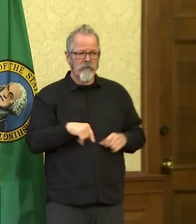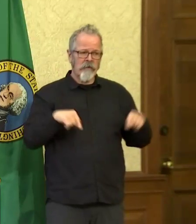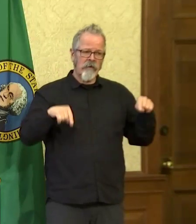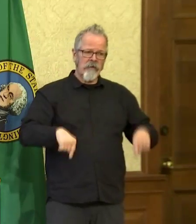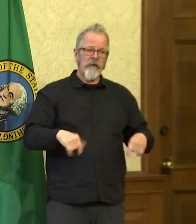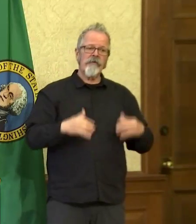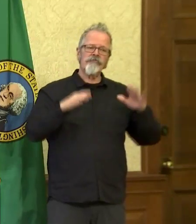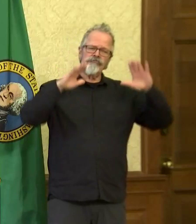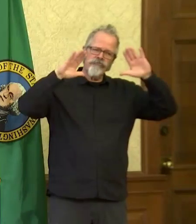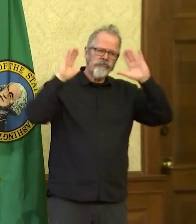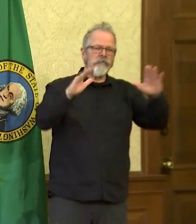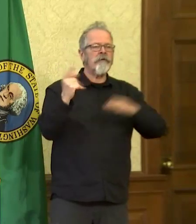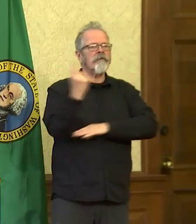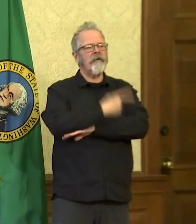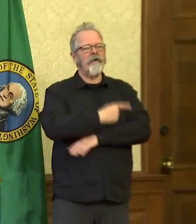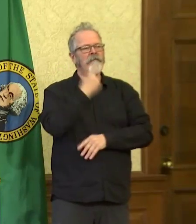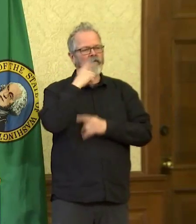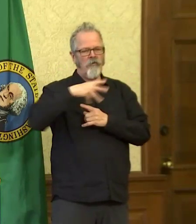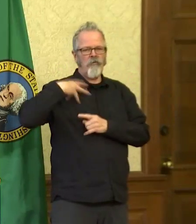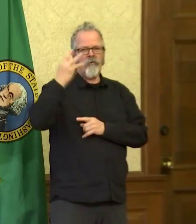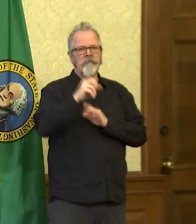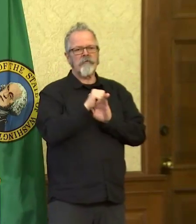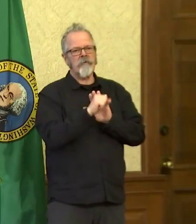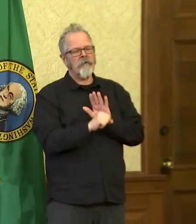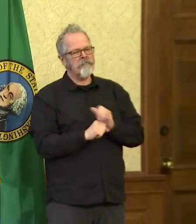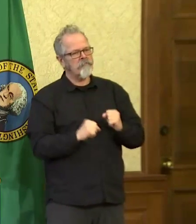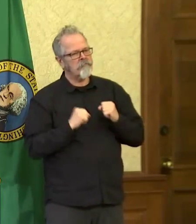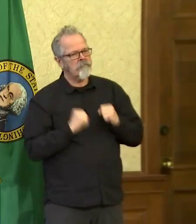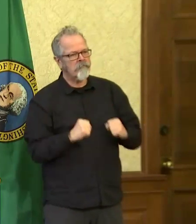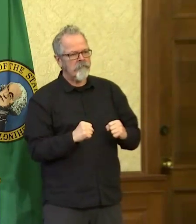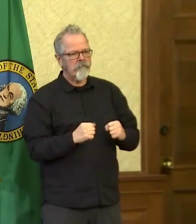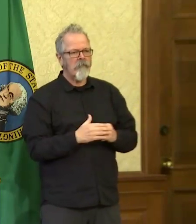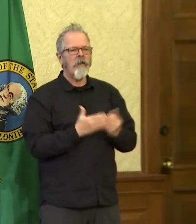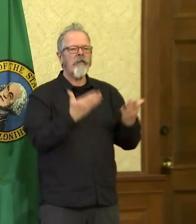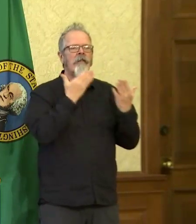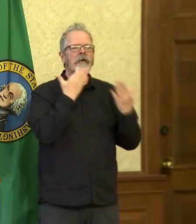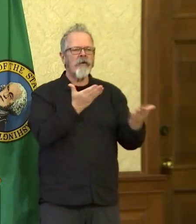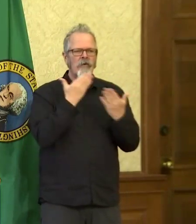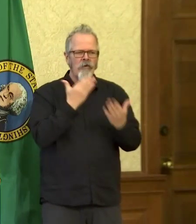final words? No, I want to thank you again, and wash your hands.